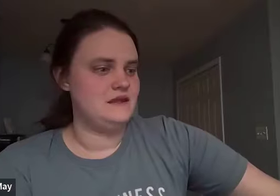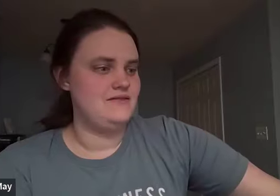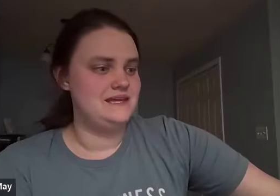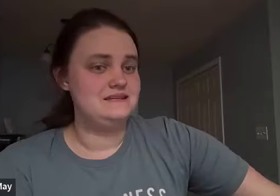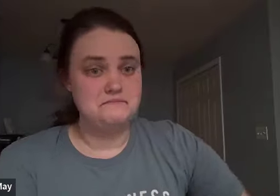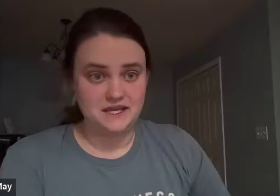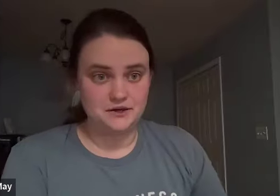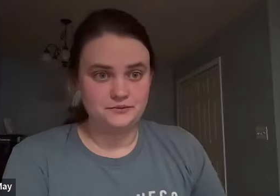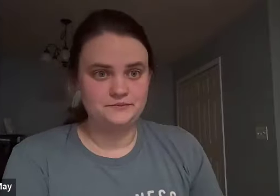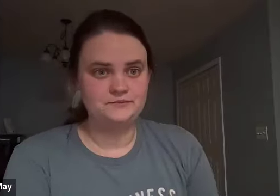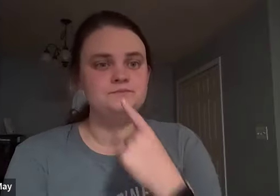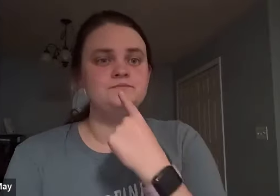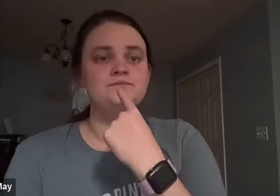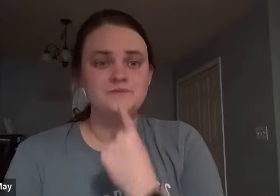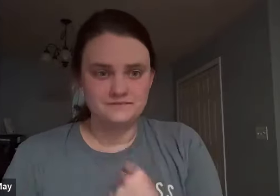And then tomato.